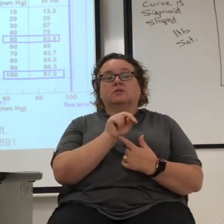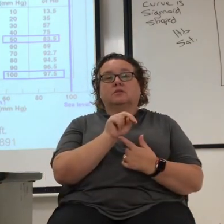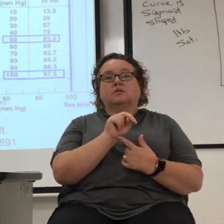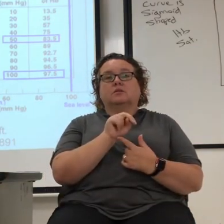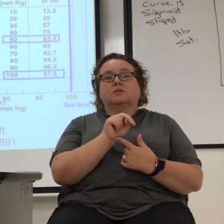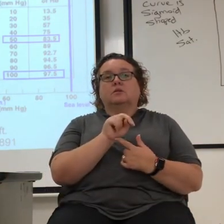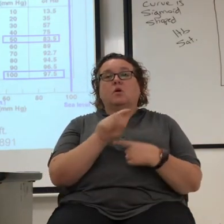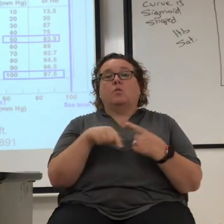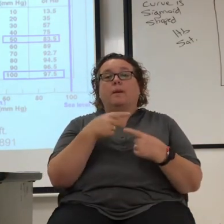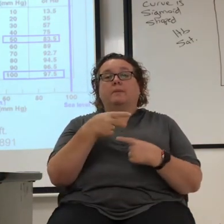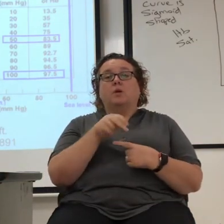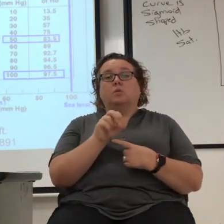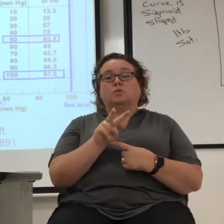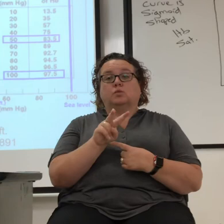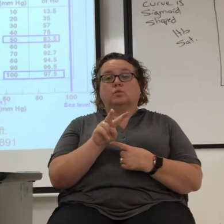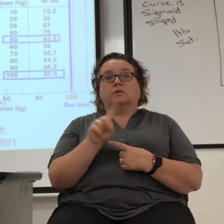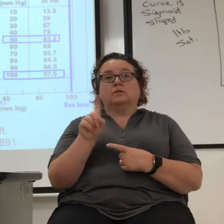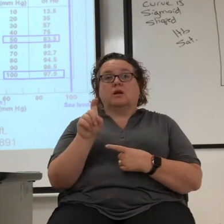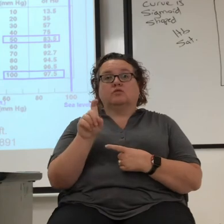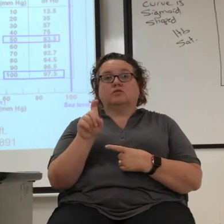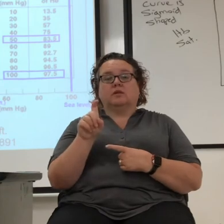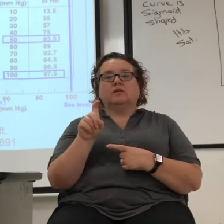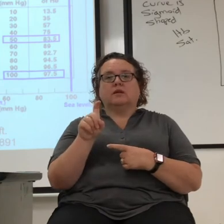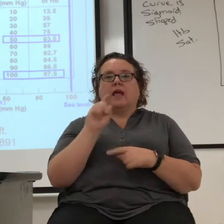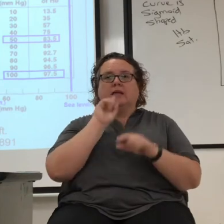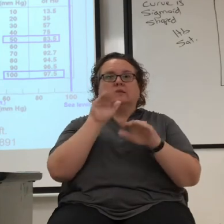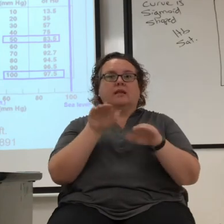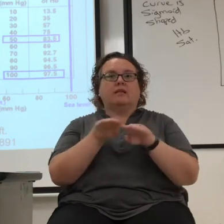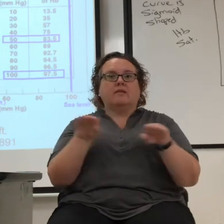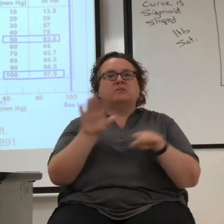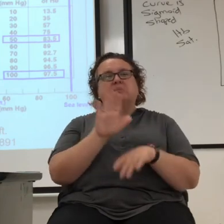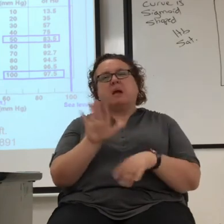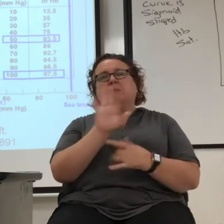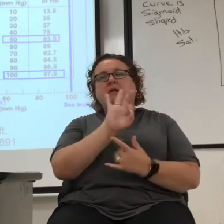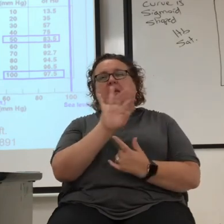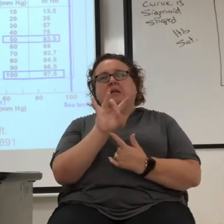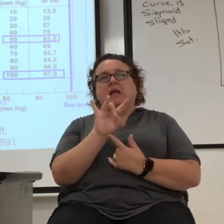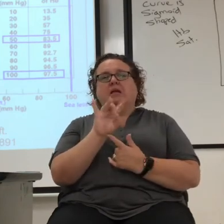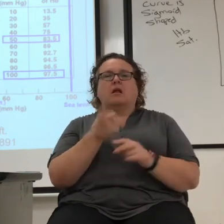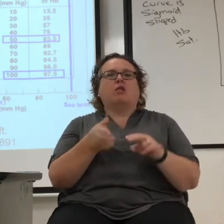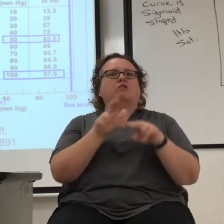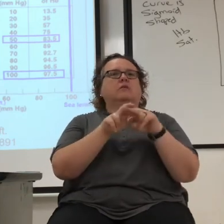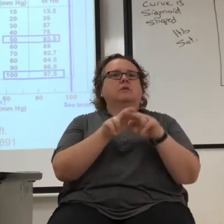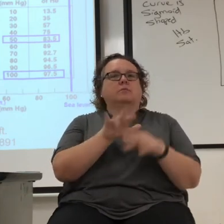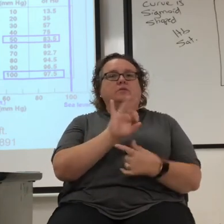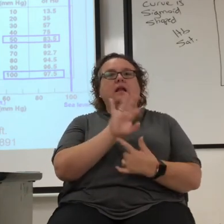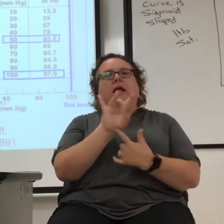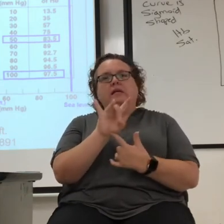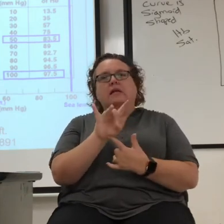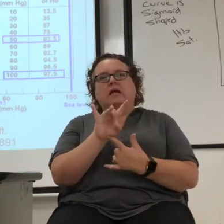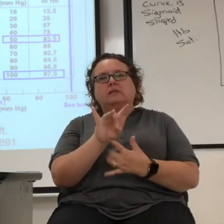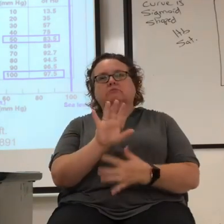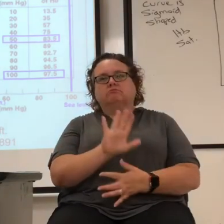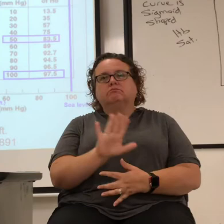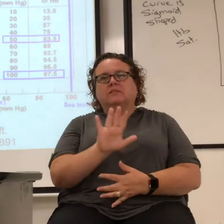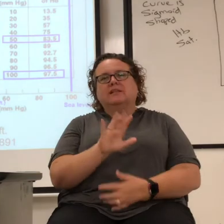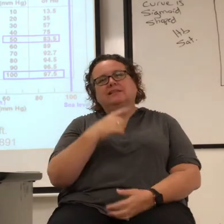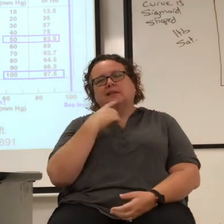when PO2 is 100 at sea level, is about 98. I'll just round up to 98 there. It